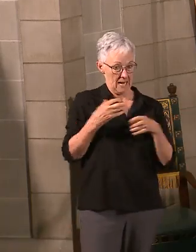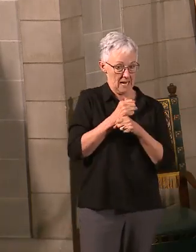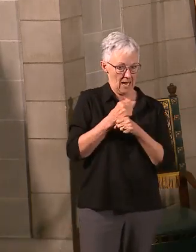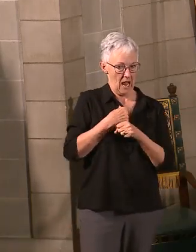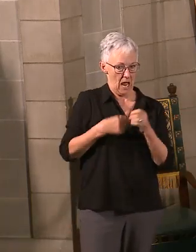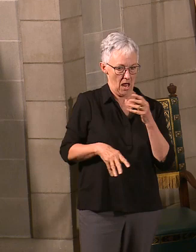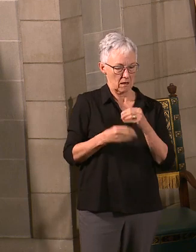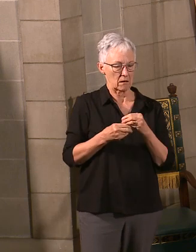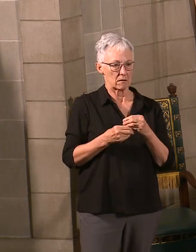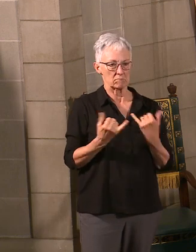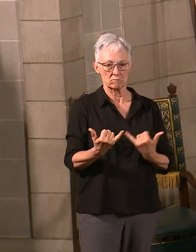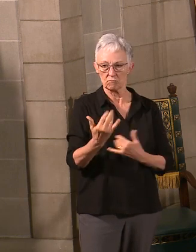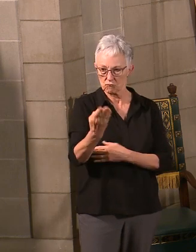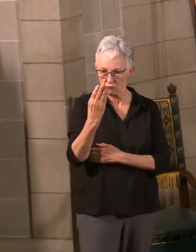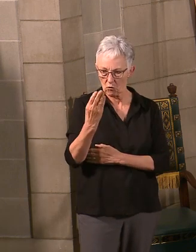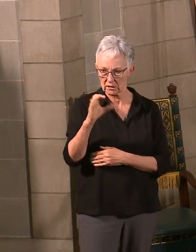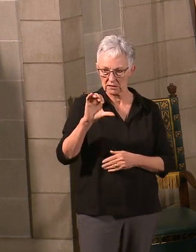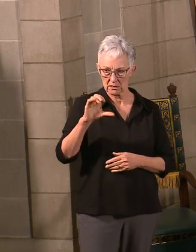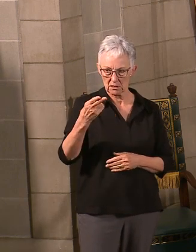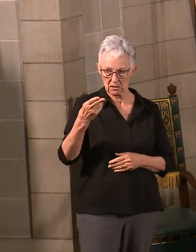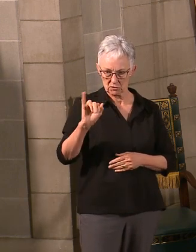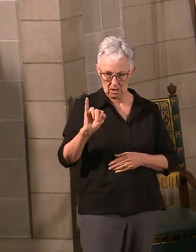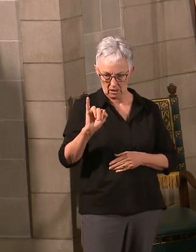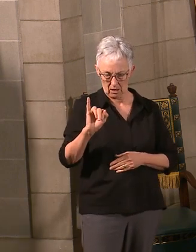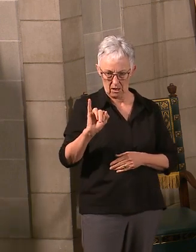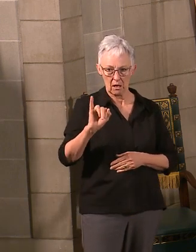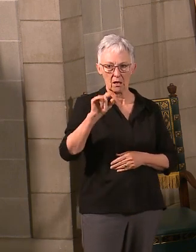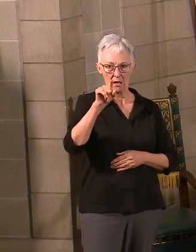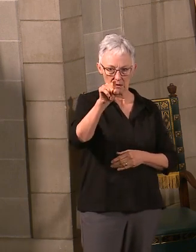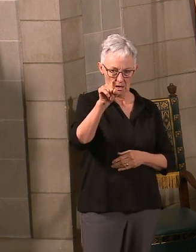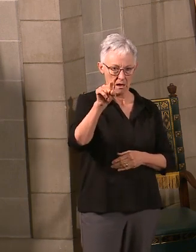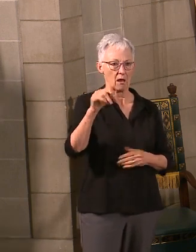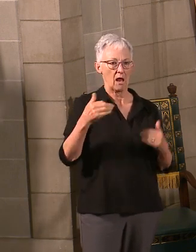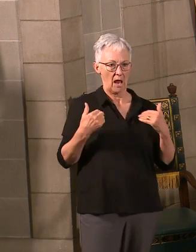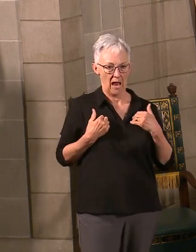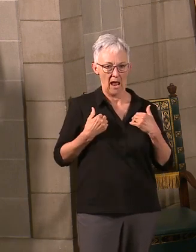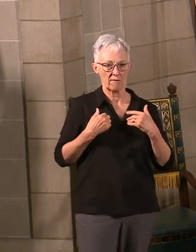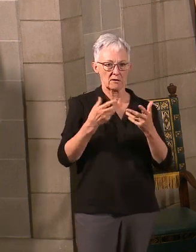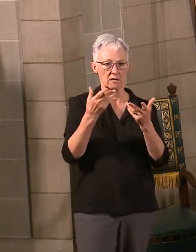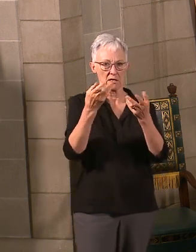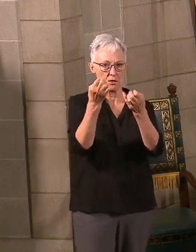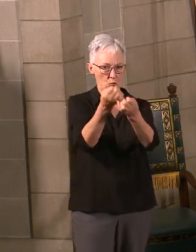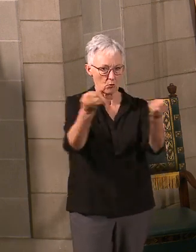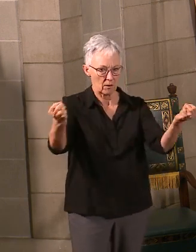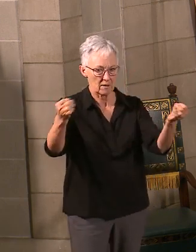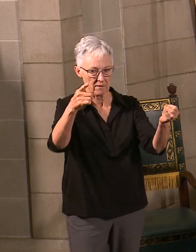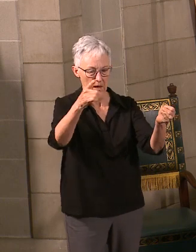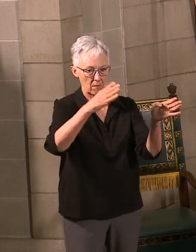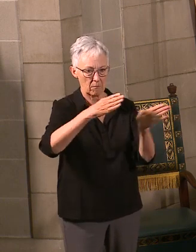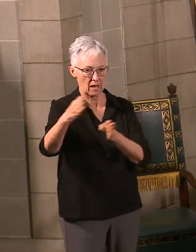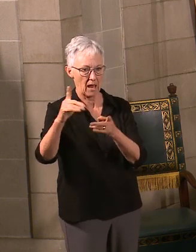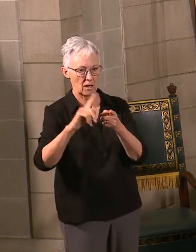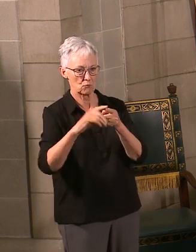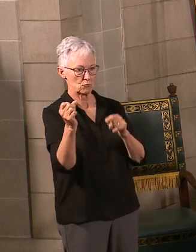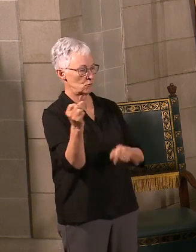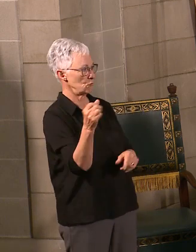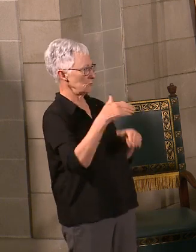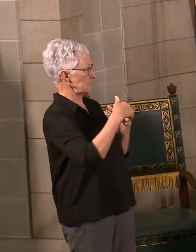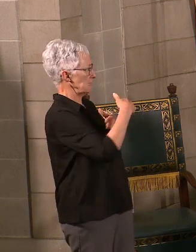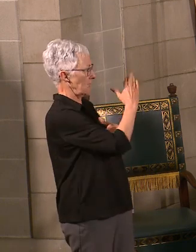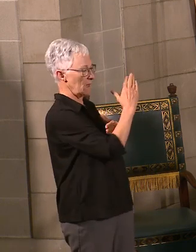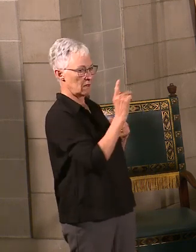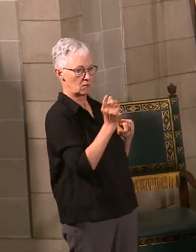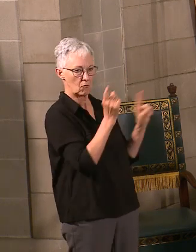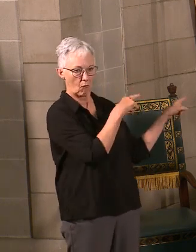this morning as well, I know that CHI was actually mobilizing more resources from around their system to actually send to Grand Island to be able to help out too. So